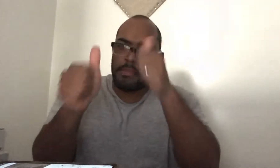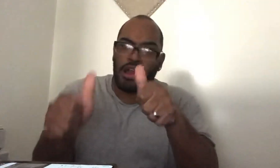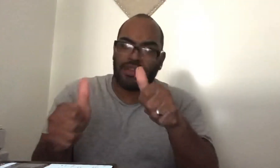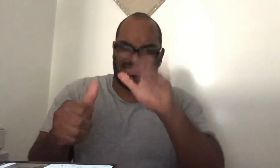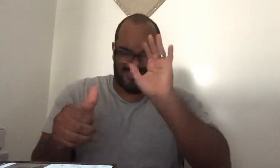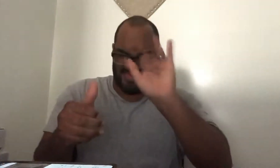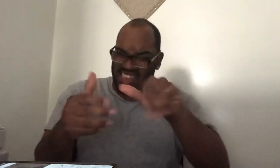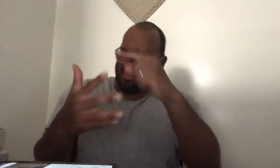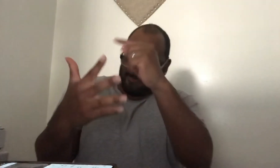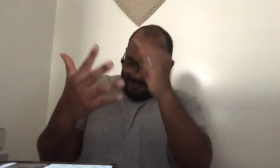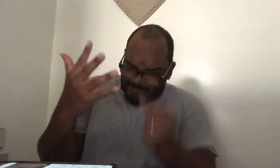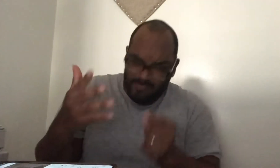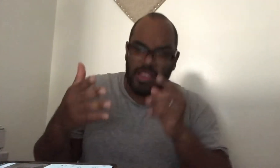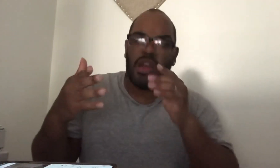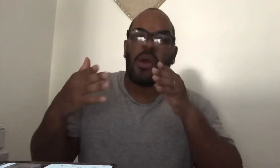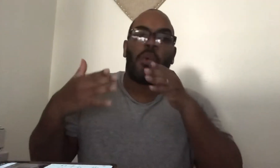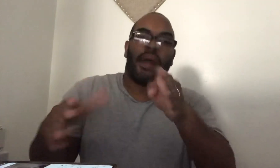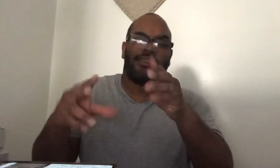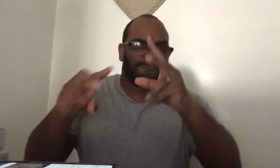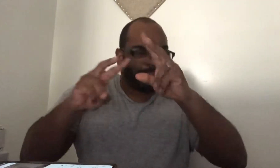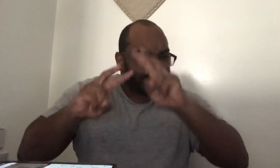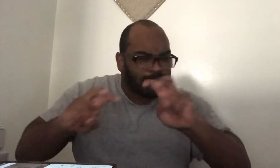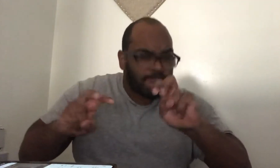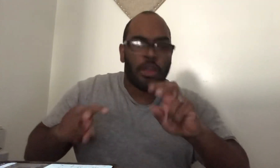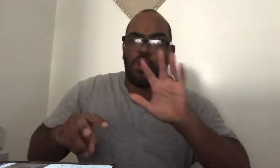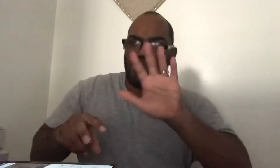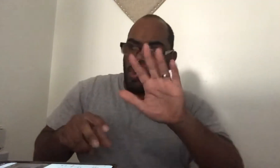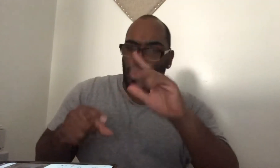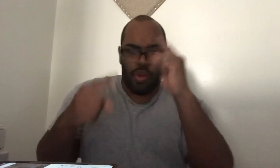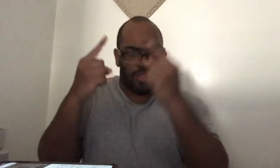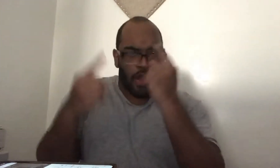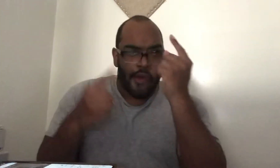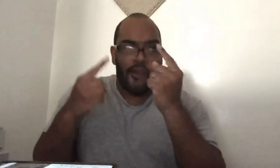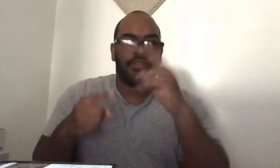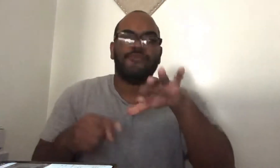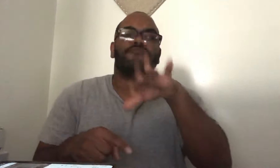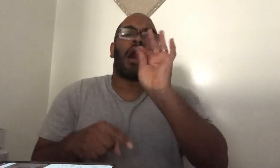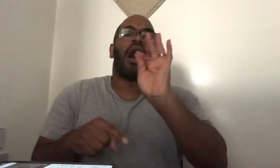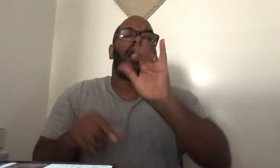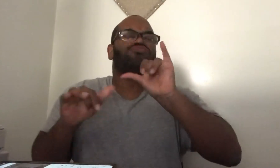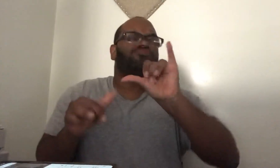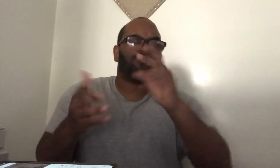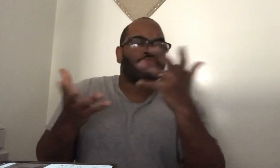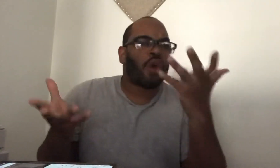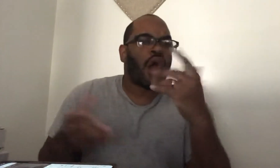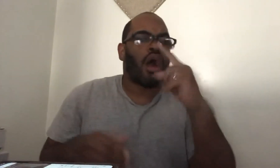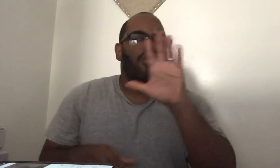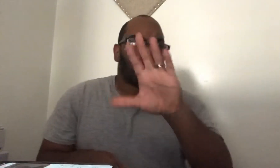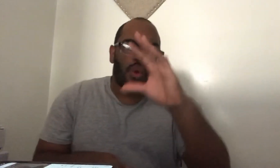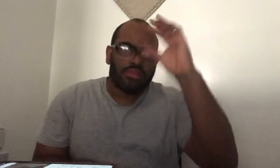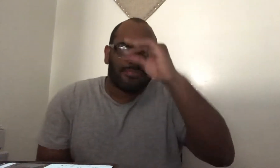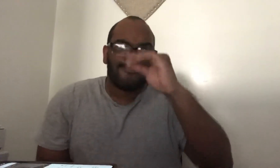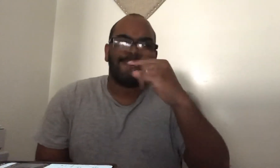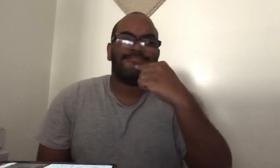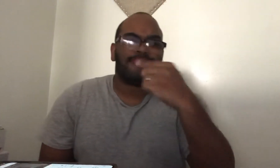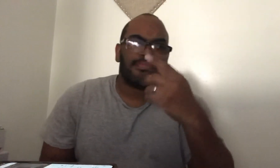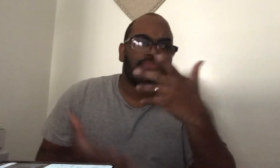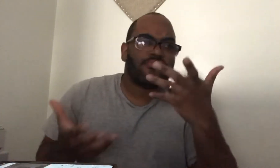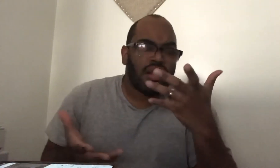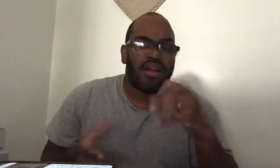own thoughts to find out what the thing that you have to say is. What the thesis statement is like the backbone